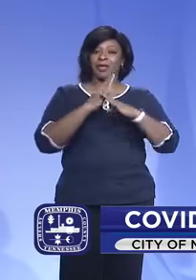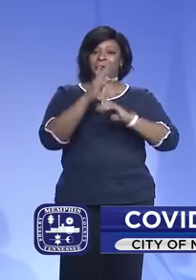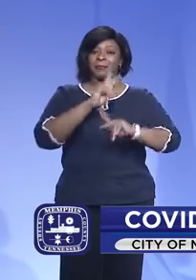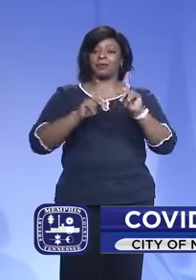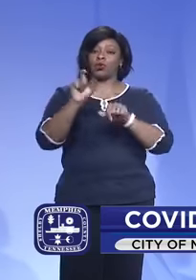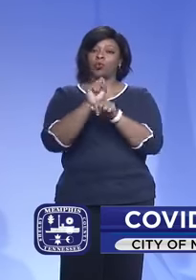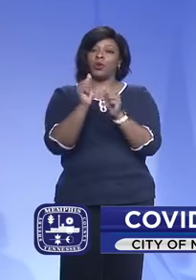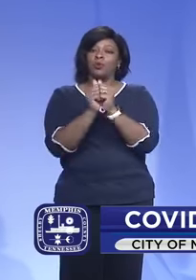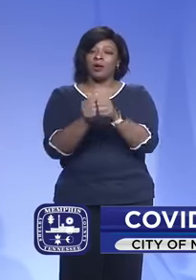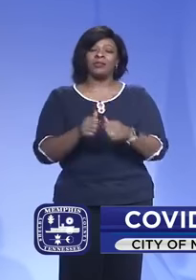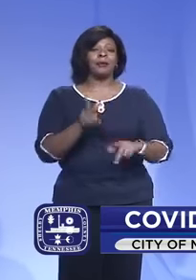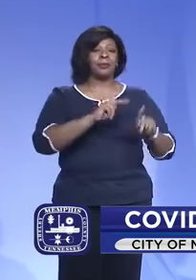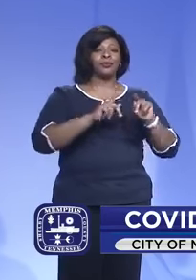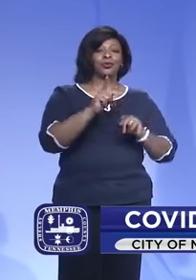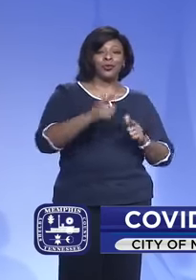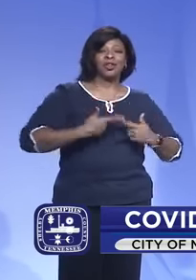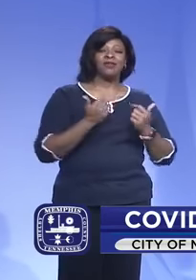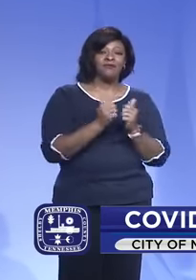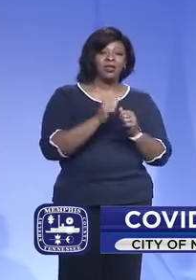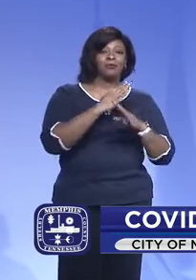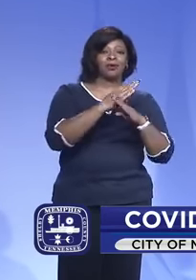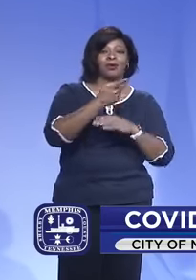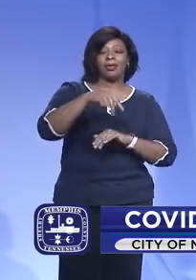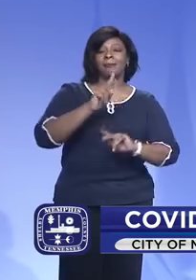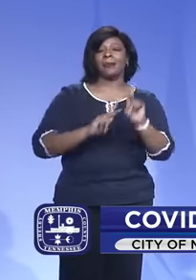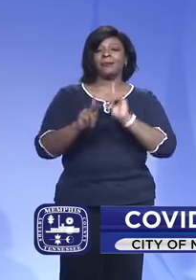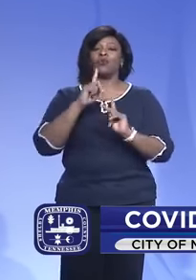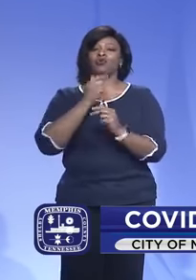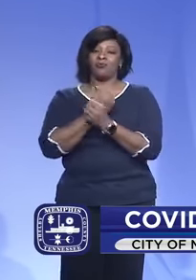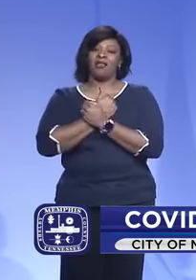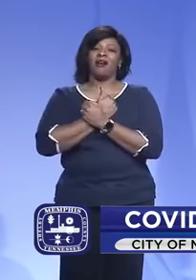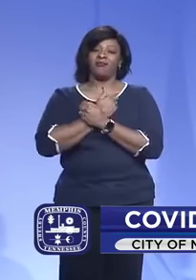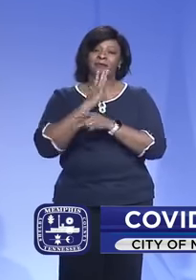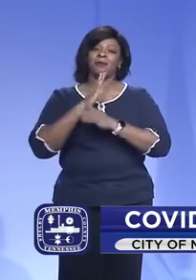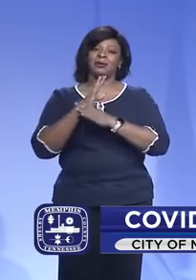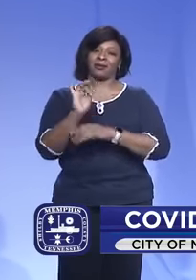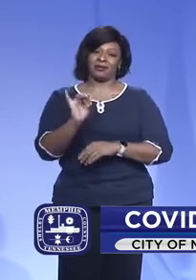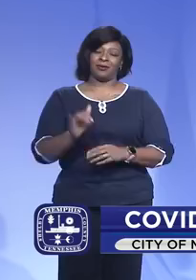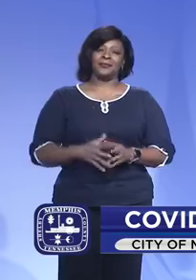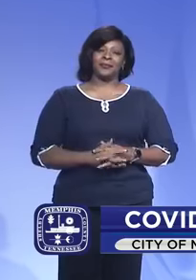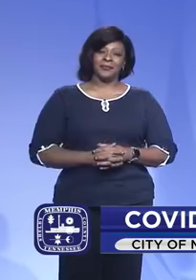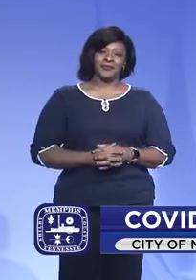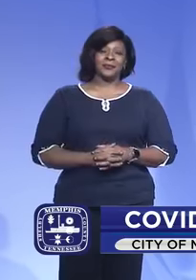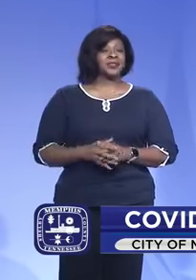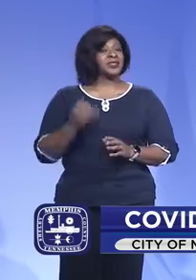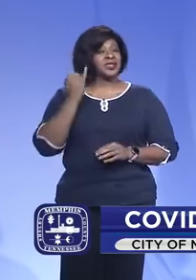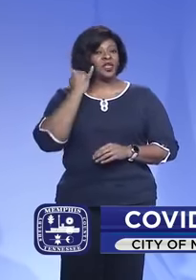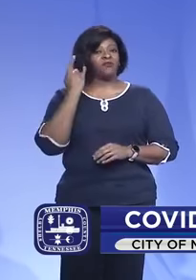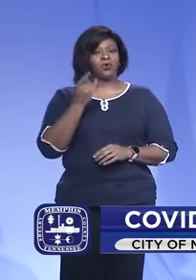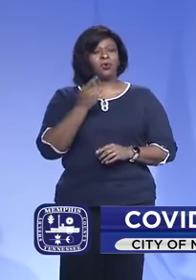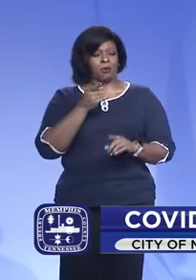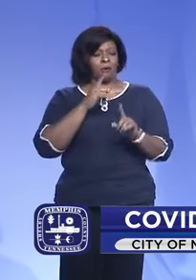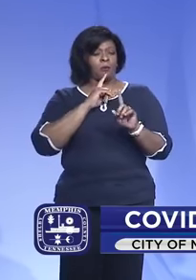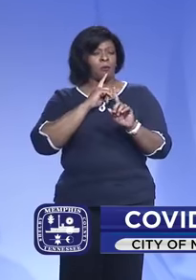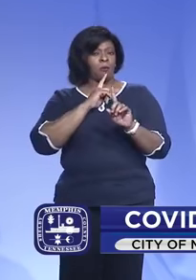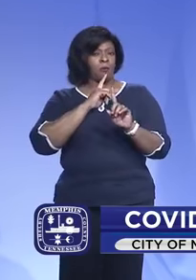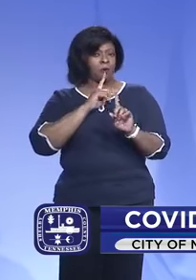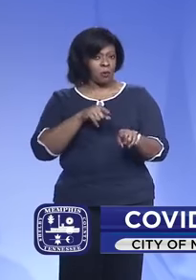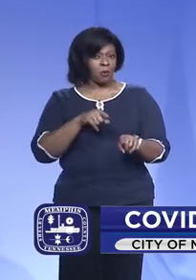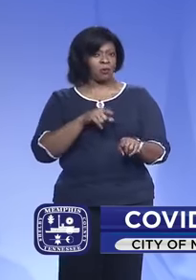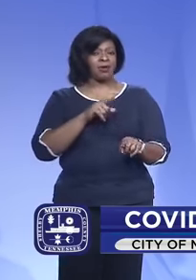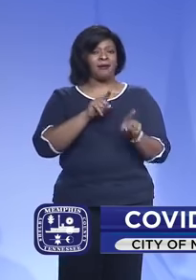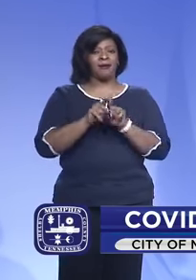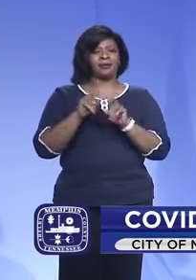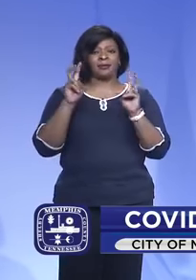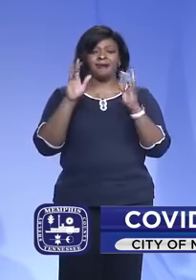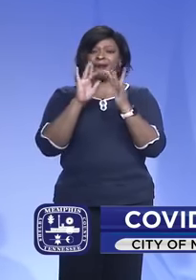people you work with, the people that you live with, or the people that you love. And then if you are reported as a